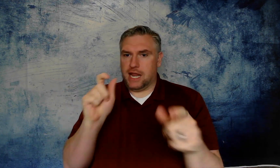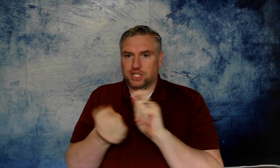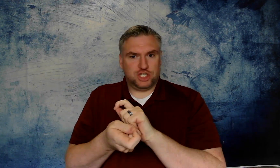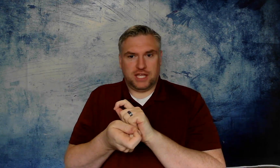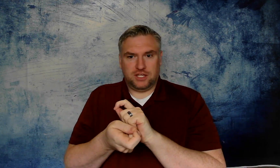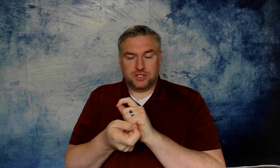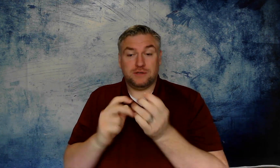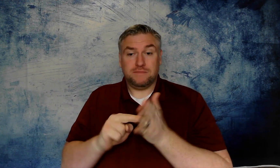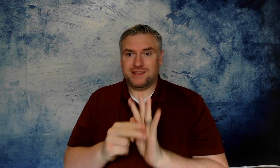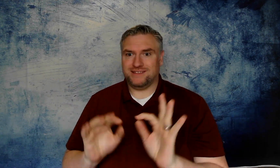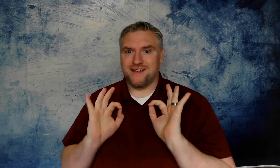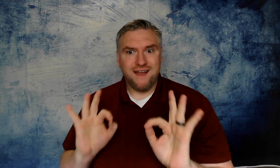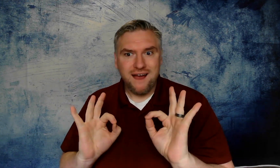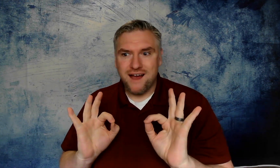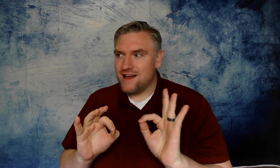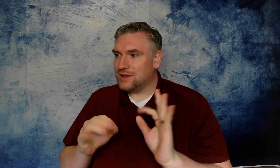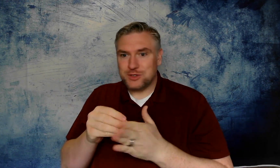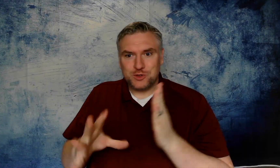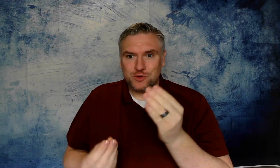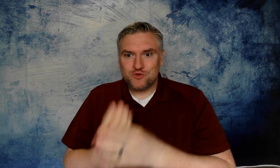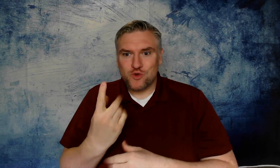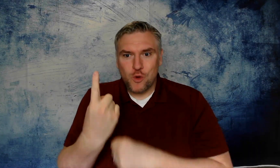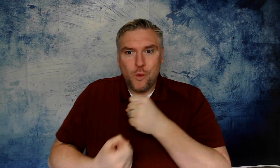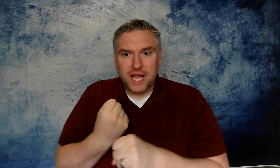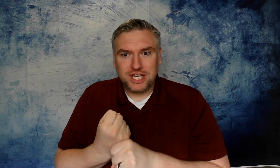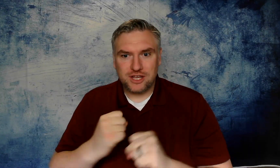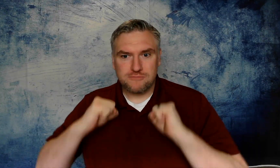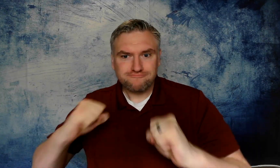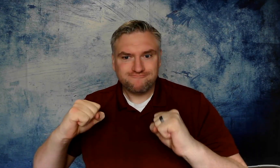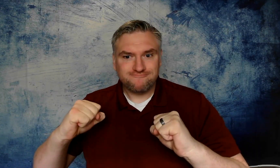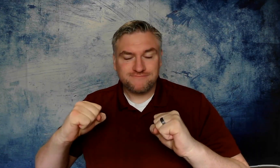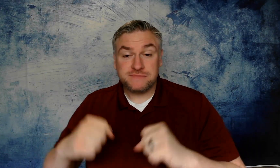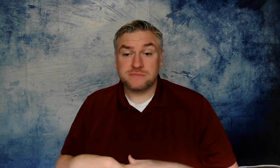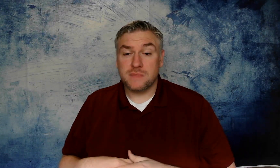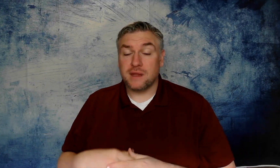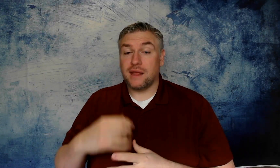score has remained the same and not changed. That's actually great. The student grew a year.